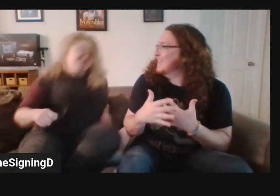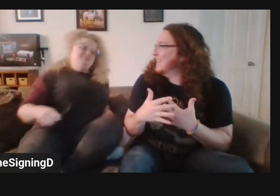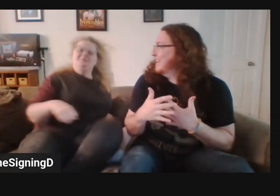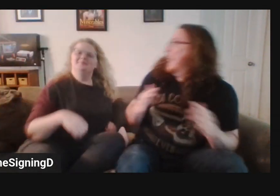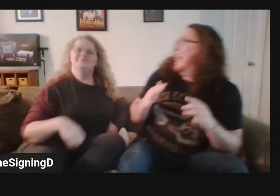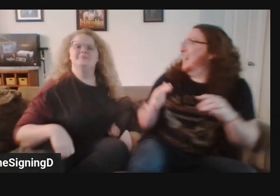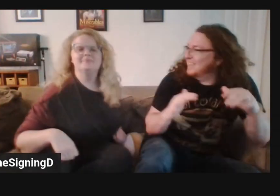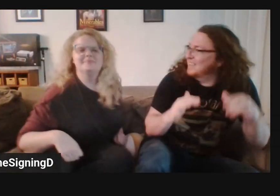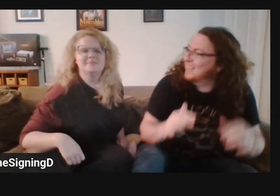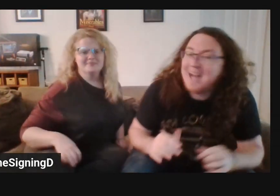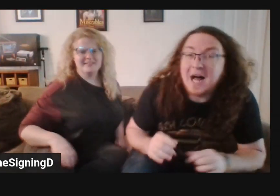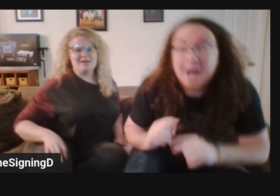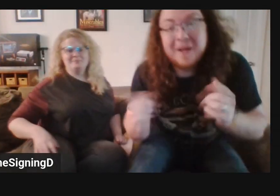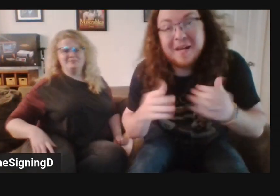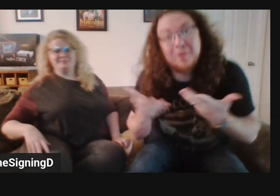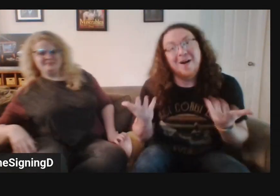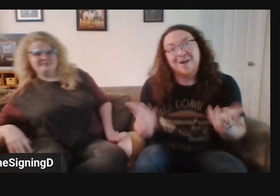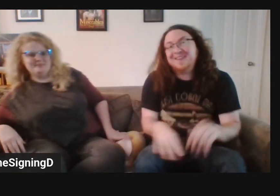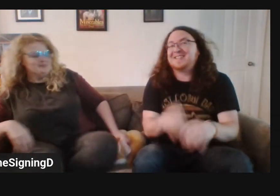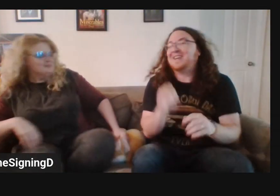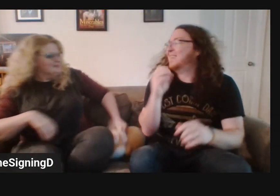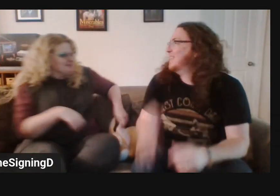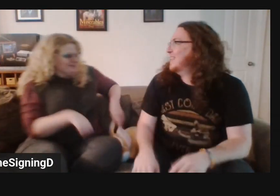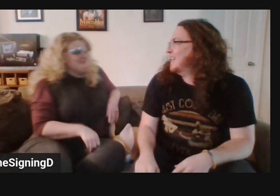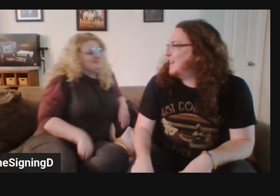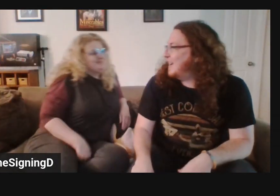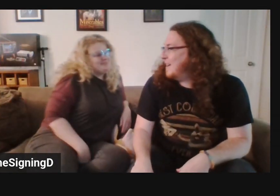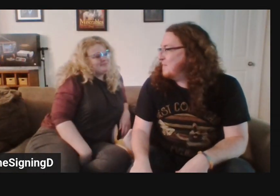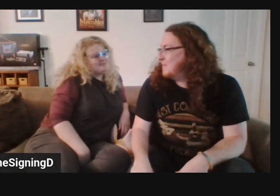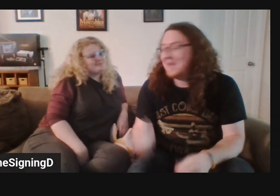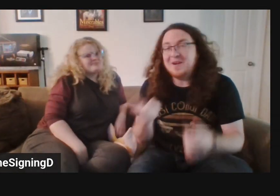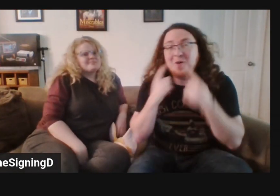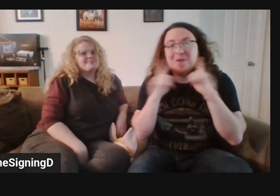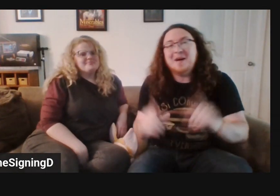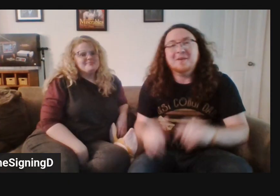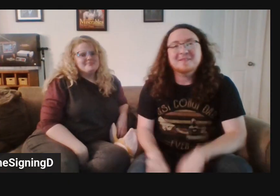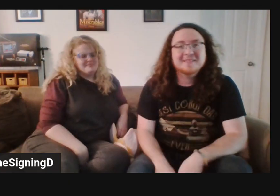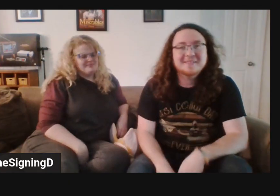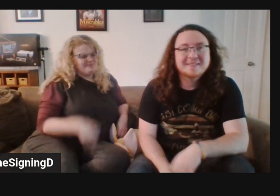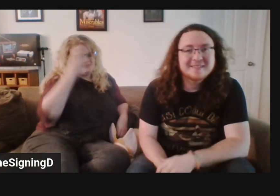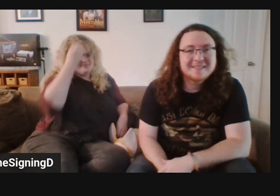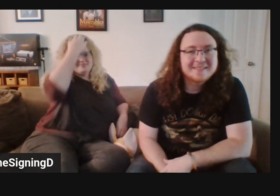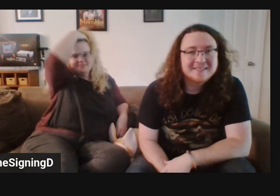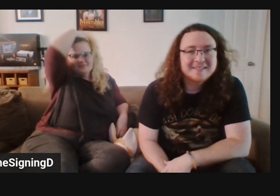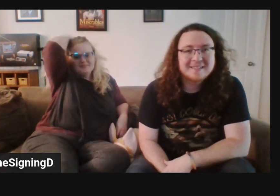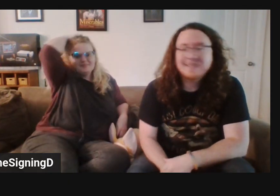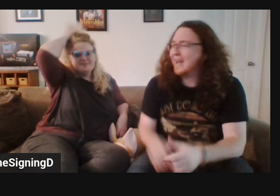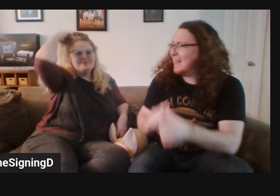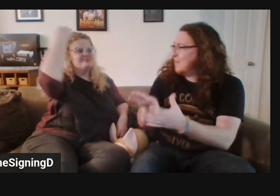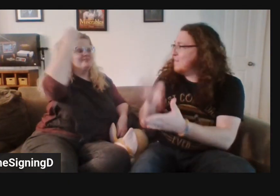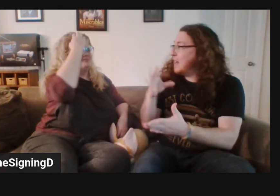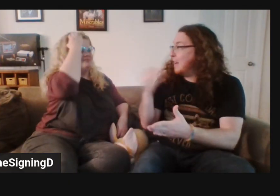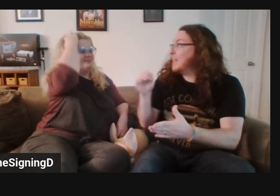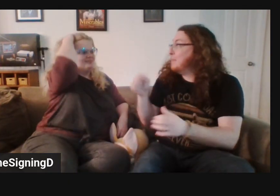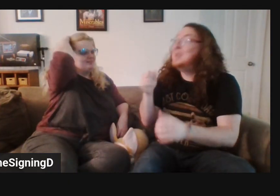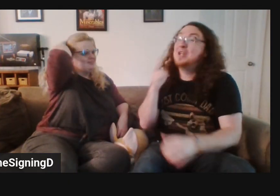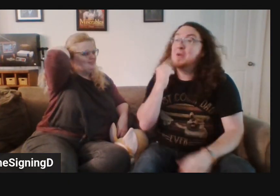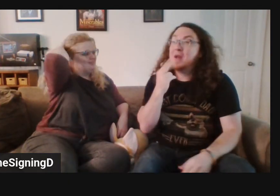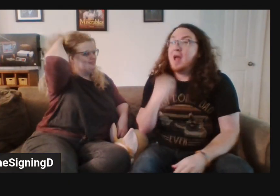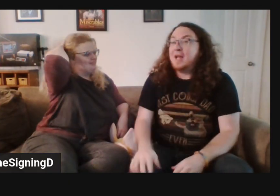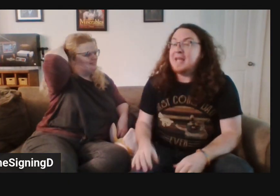scary. But here we are. So it all worked out. Then you found out they can be very